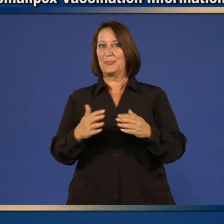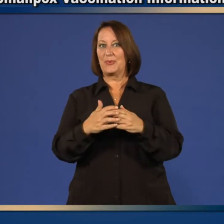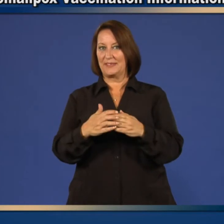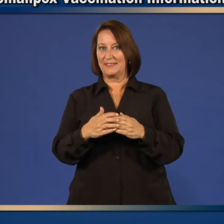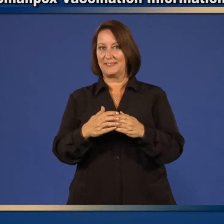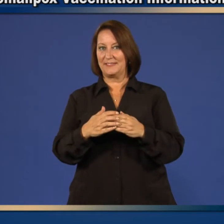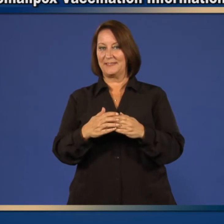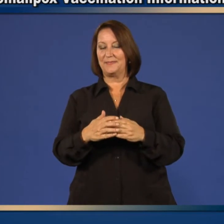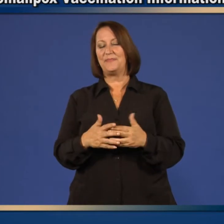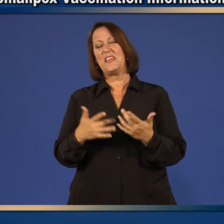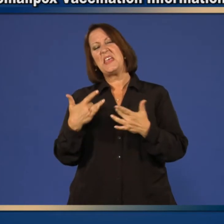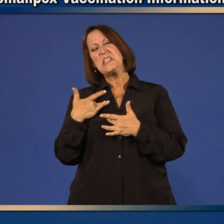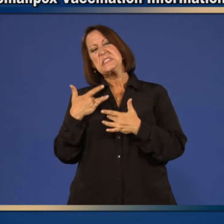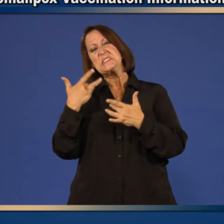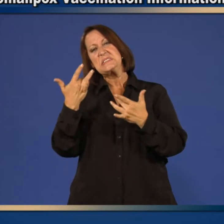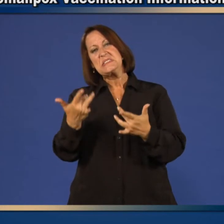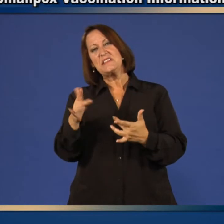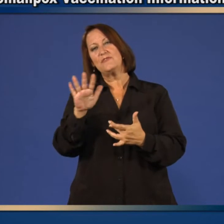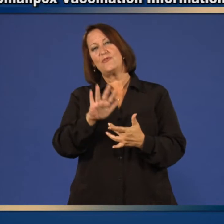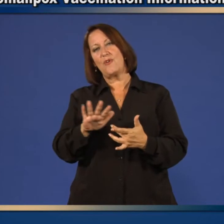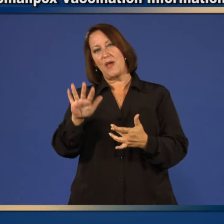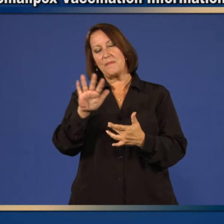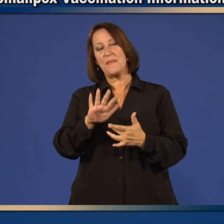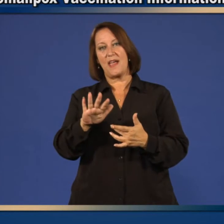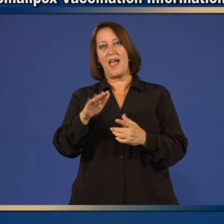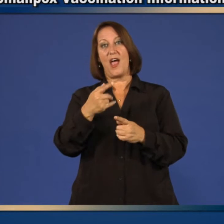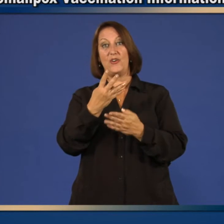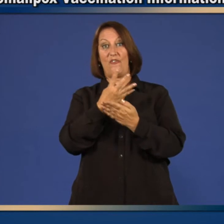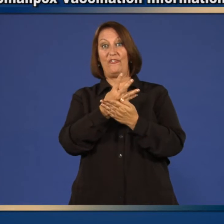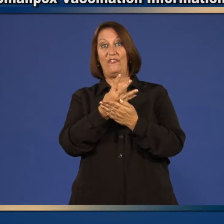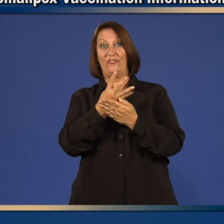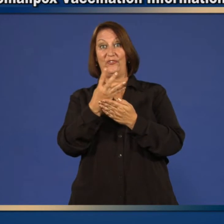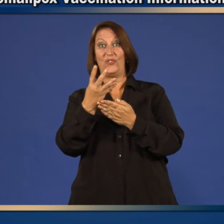trying to become pregnant after vaccination.